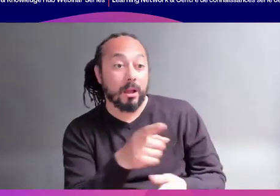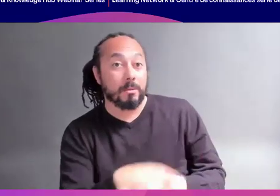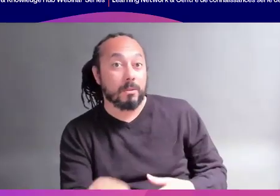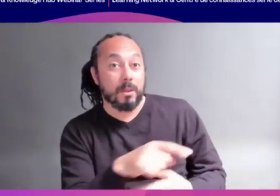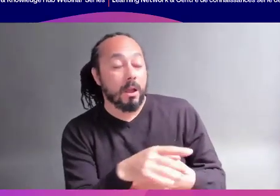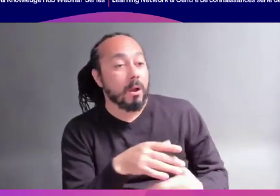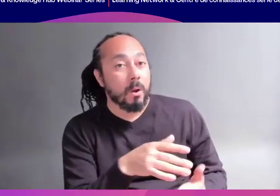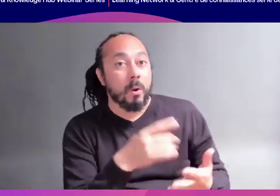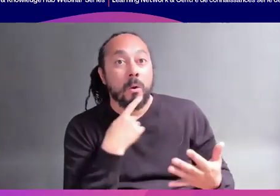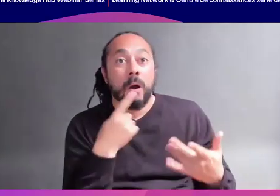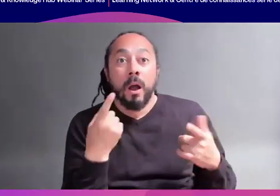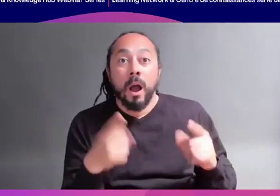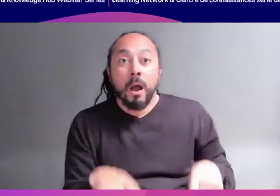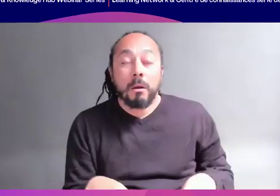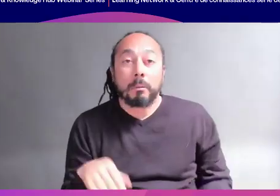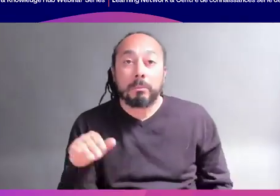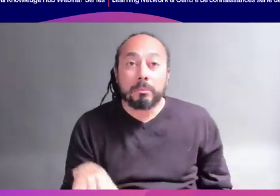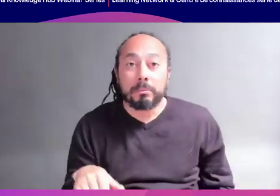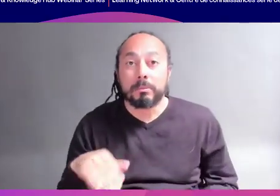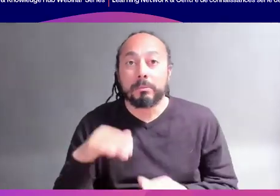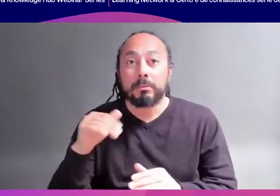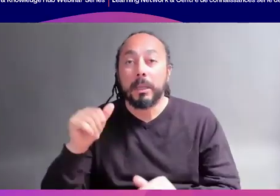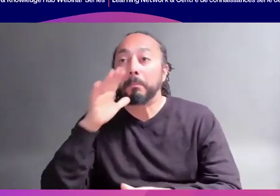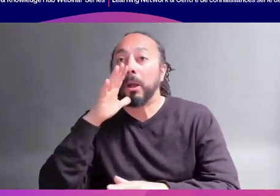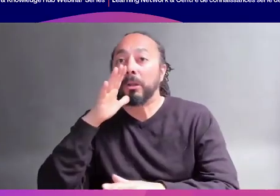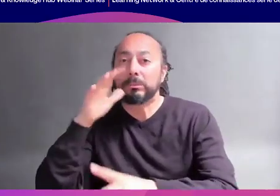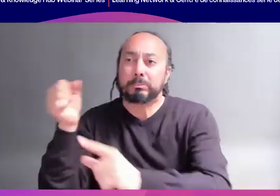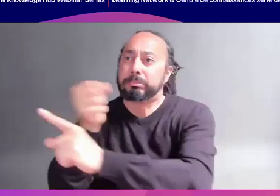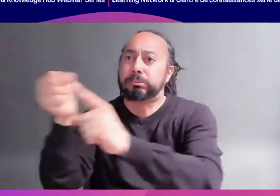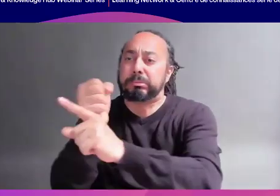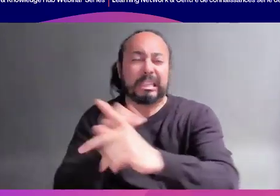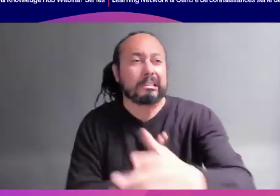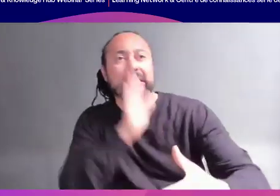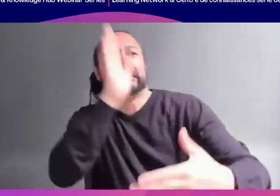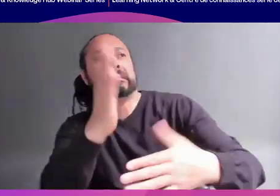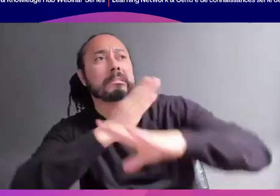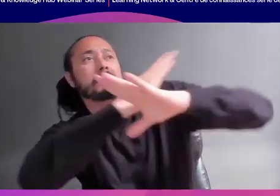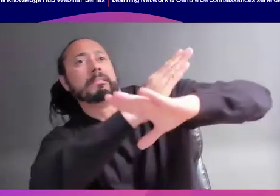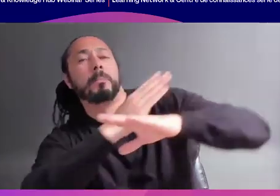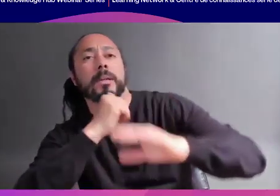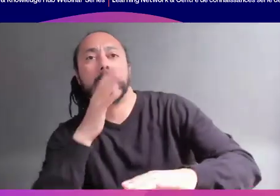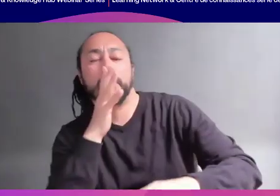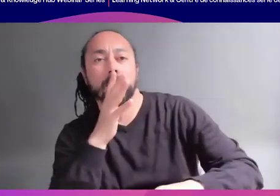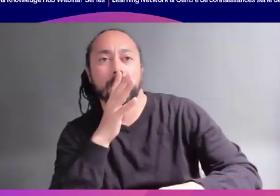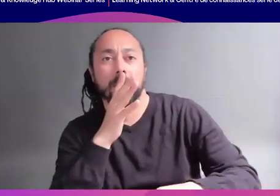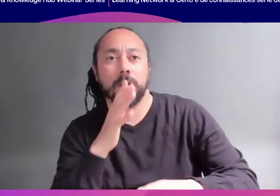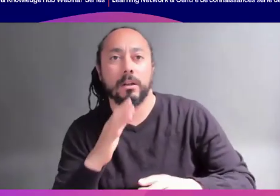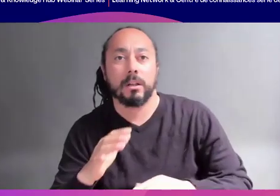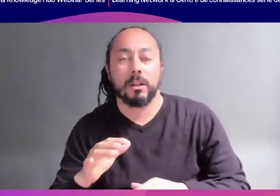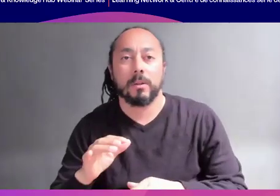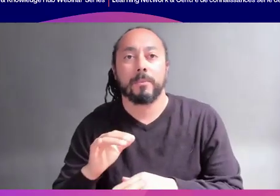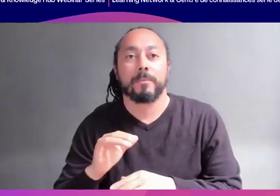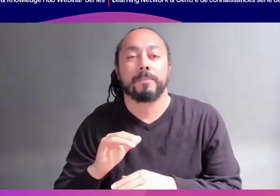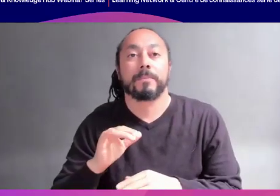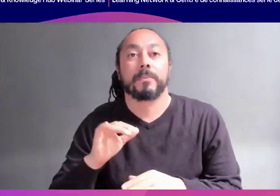in as little boys to try to protect their mothers. And so these are real jumping off points to